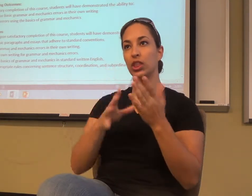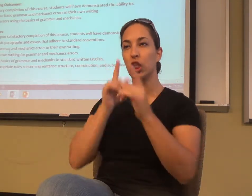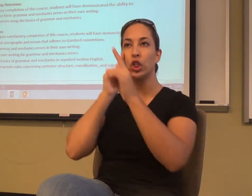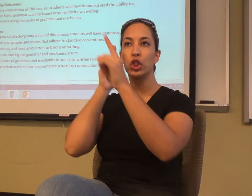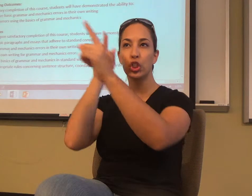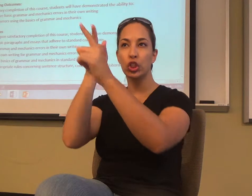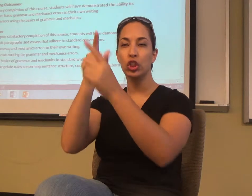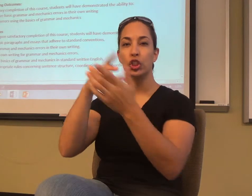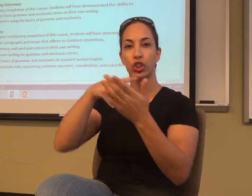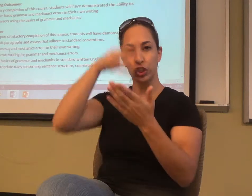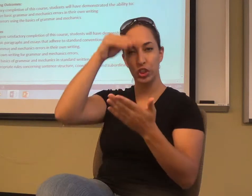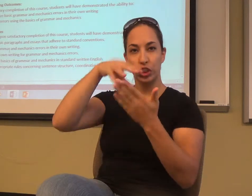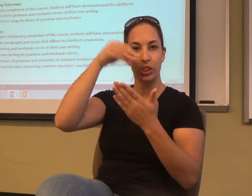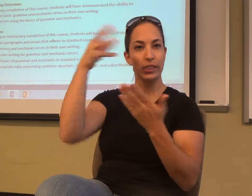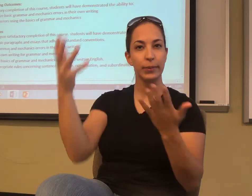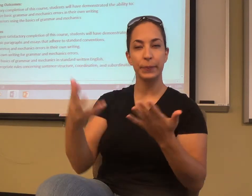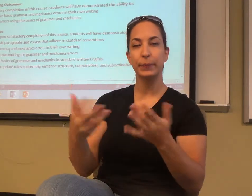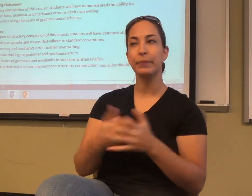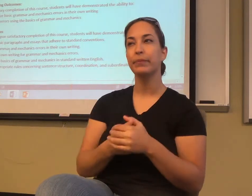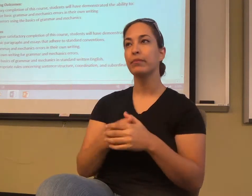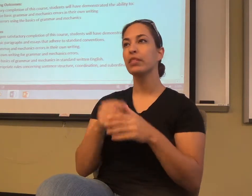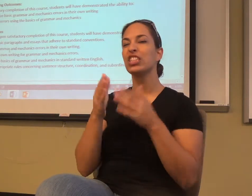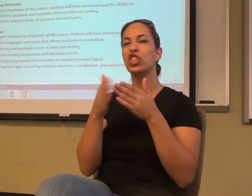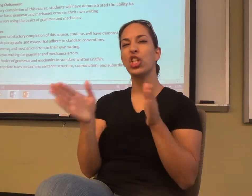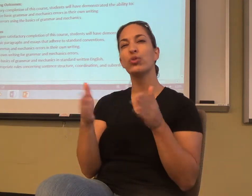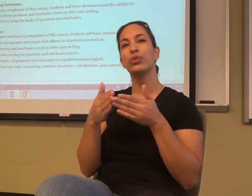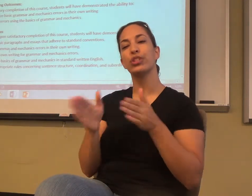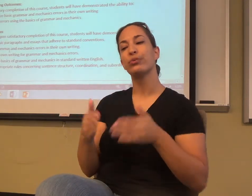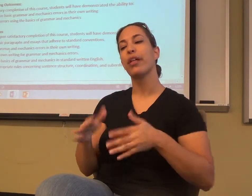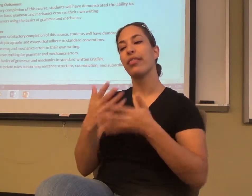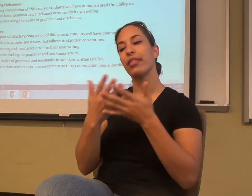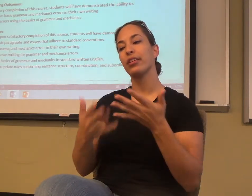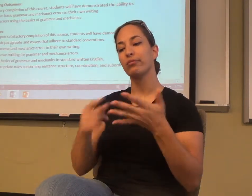all very general descriptors about the kinds of things that we'll be covering this semester.